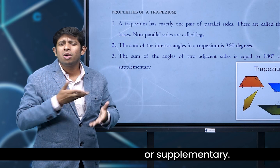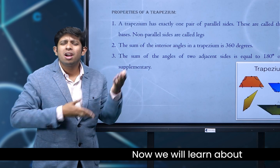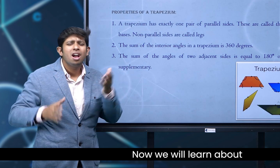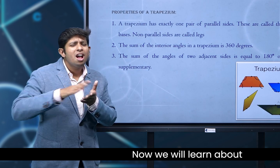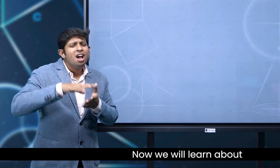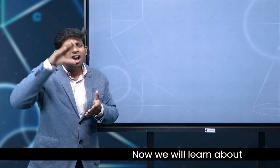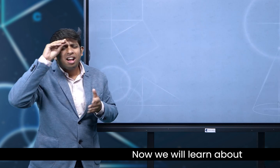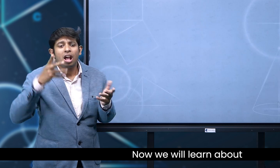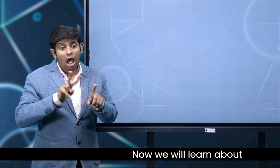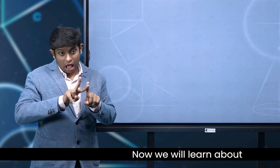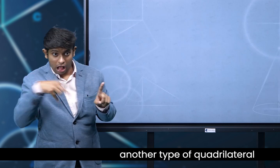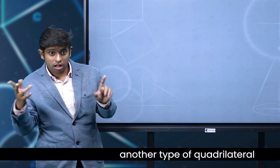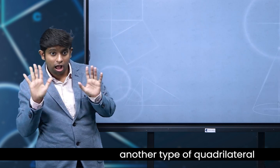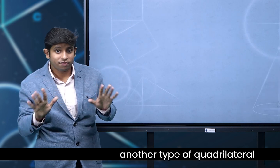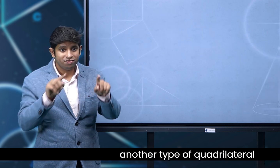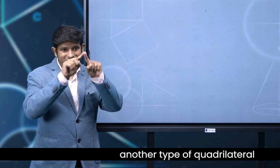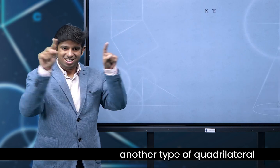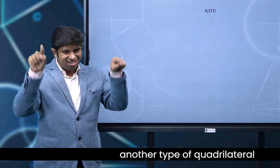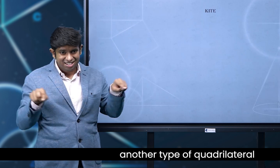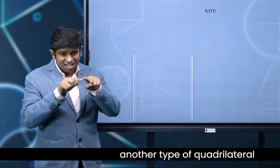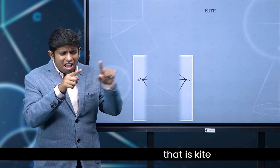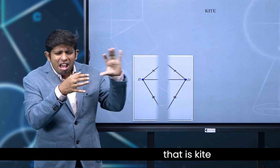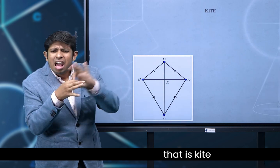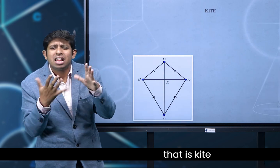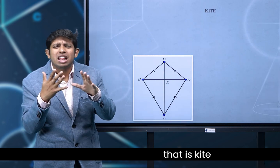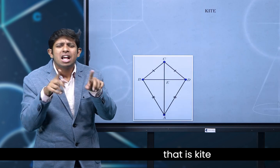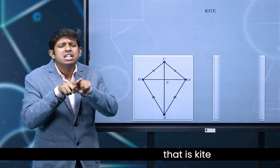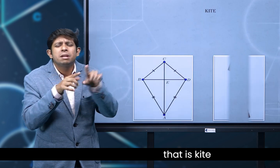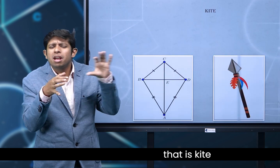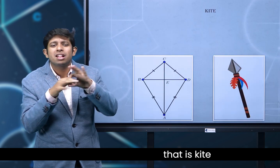Now we will learn about another type of quadrilateral, that is kite.